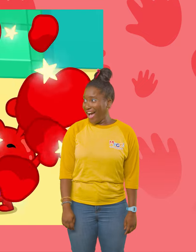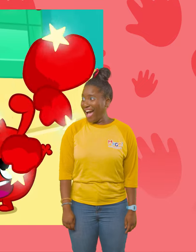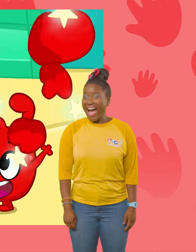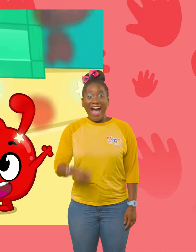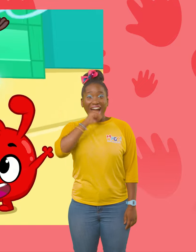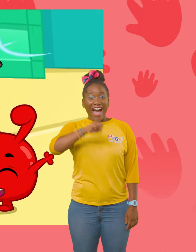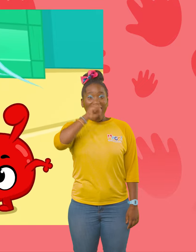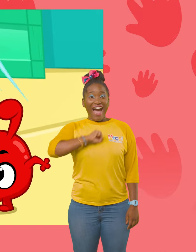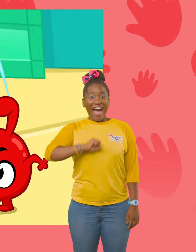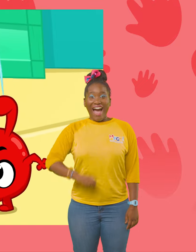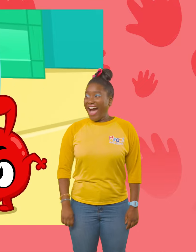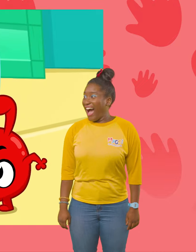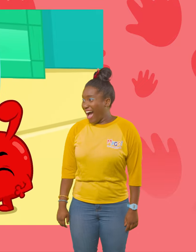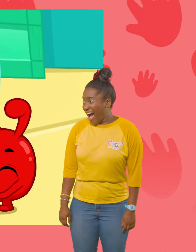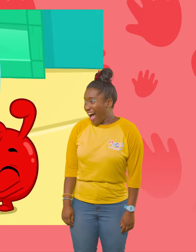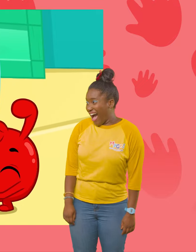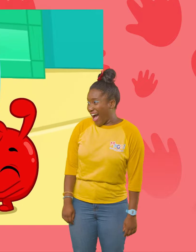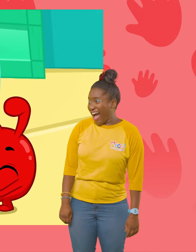Ice cream!